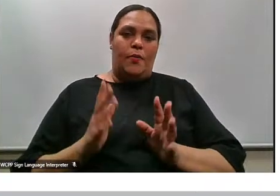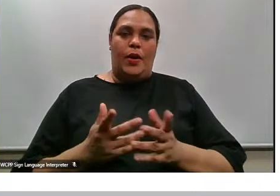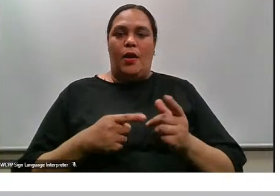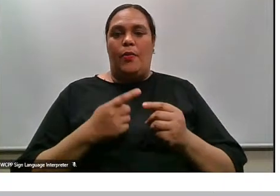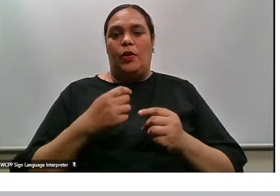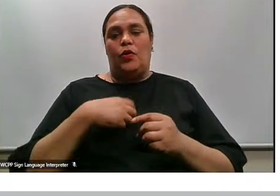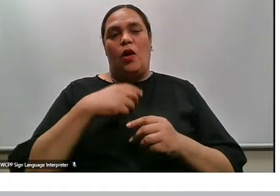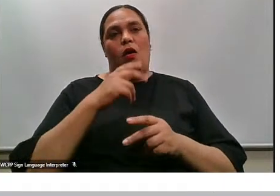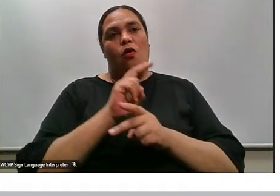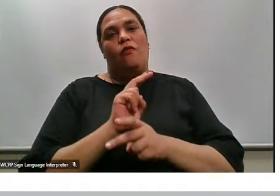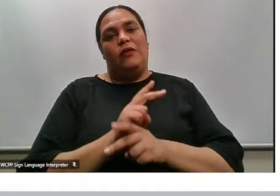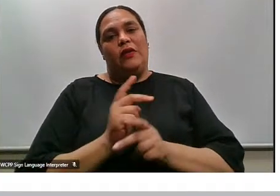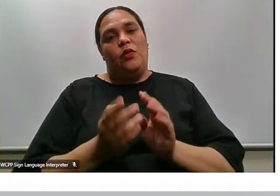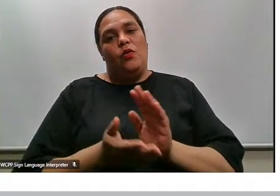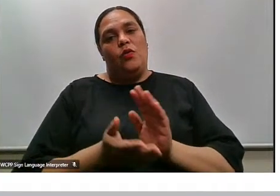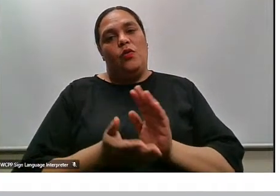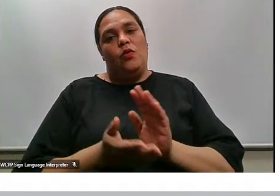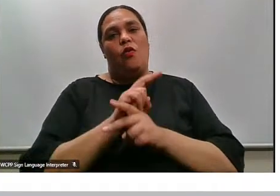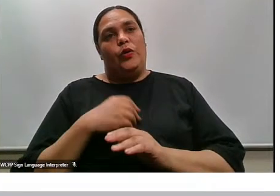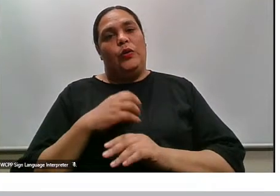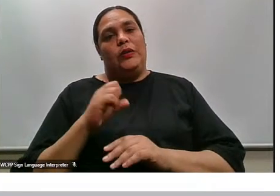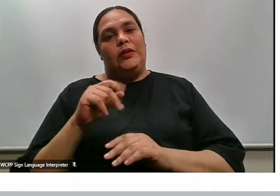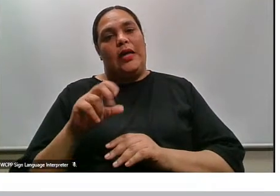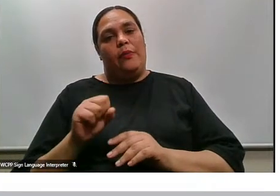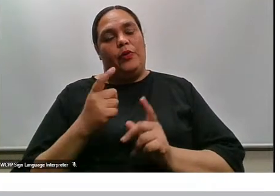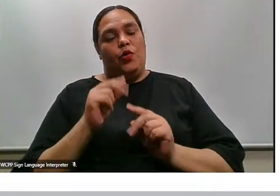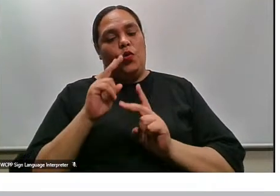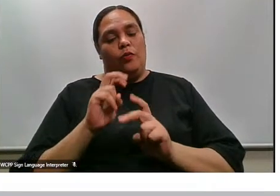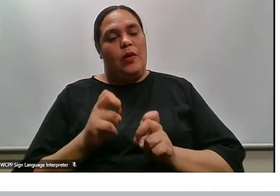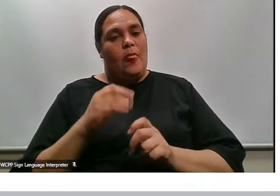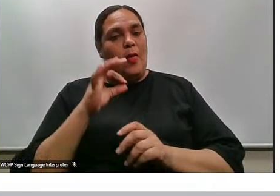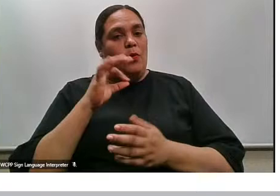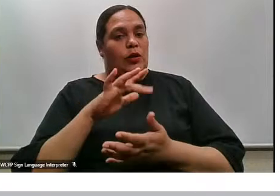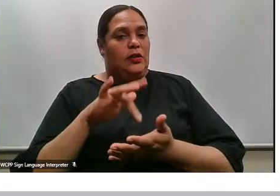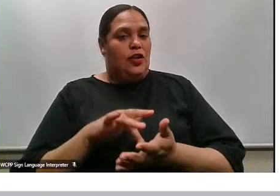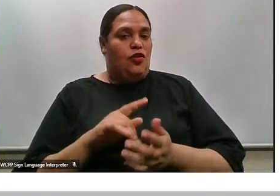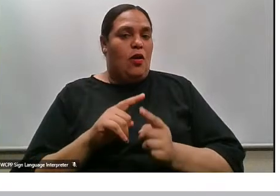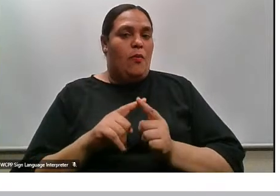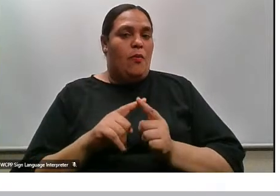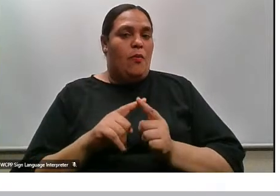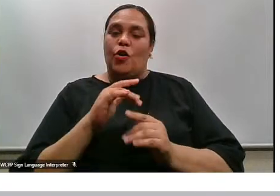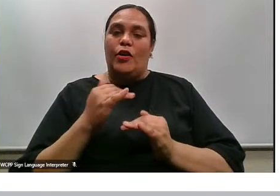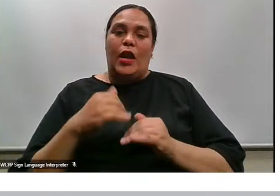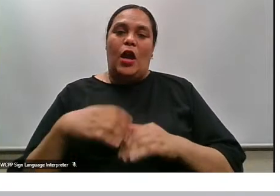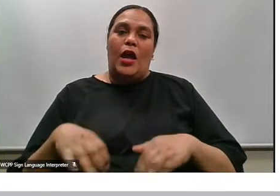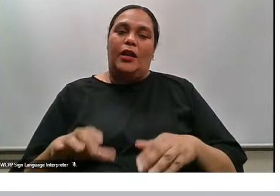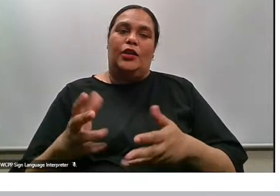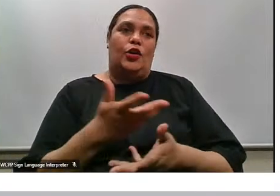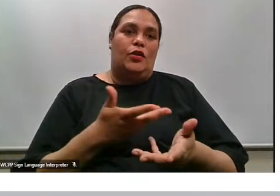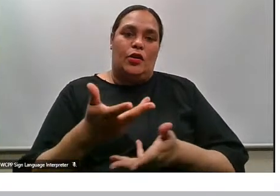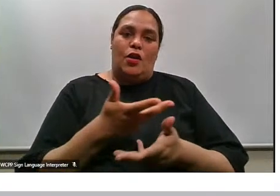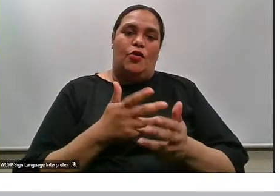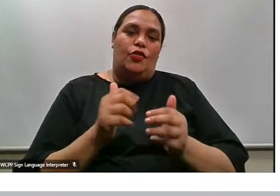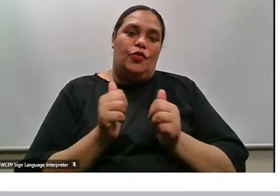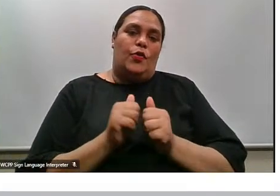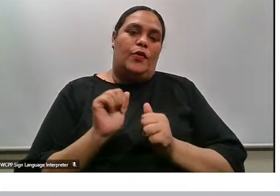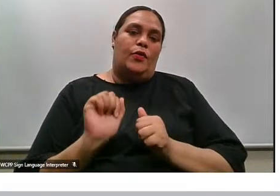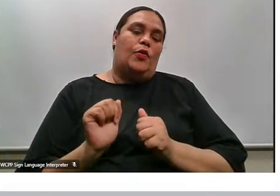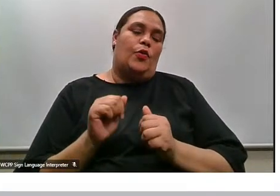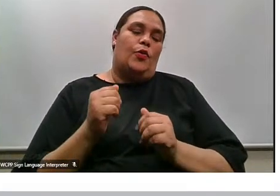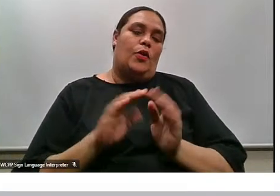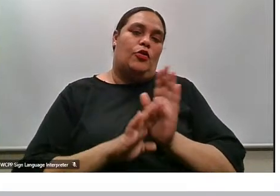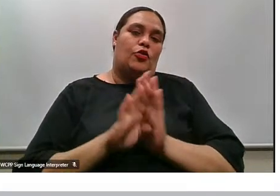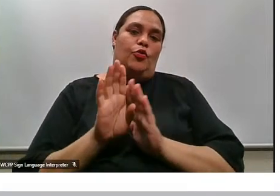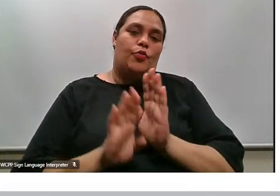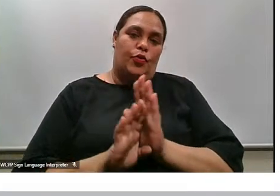our oversight, go to SAPS, conduct inspections at police stations, but not actively engage in terms of